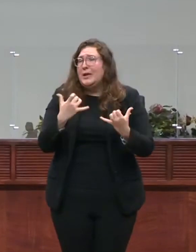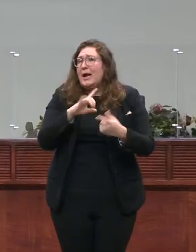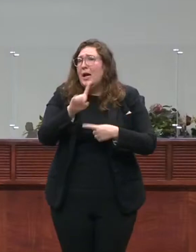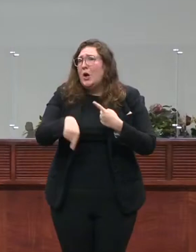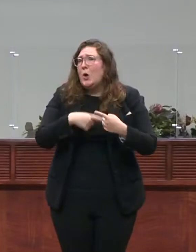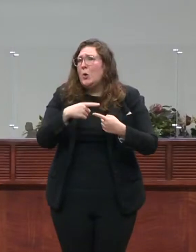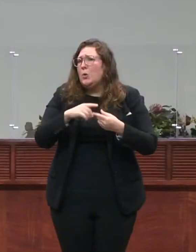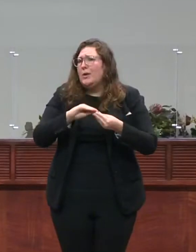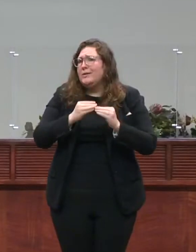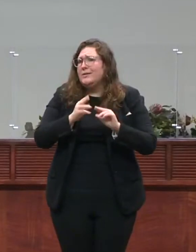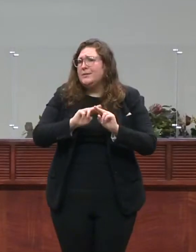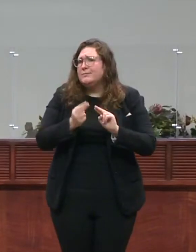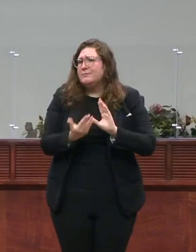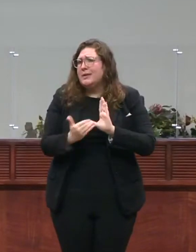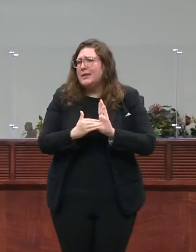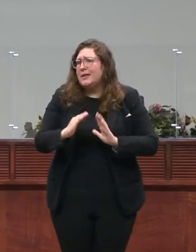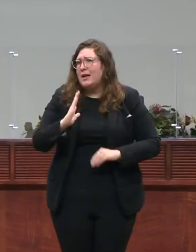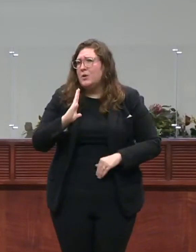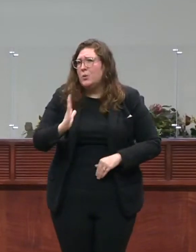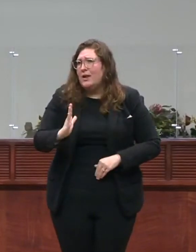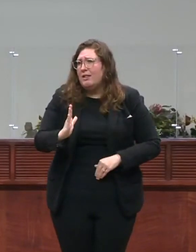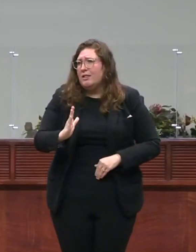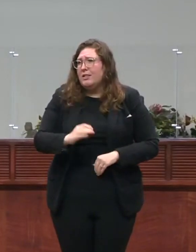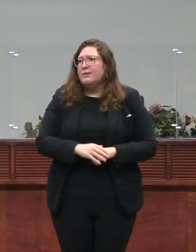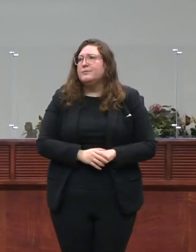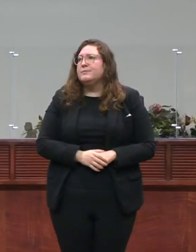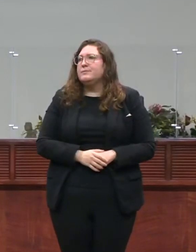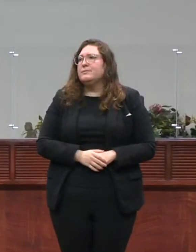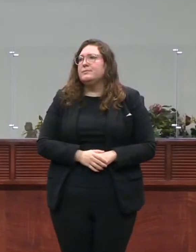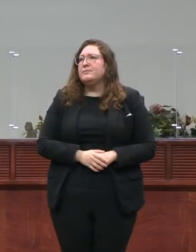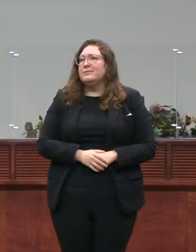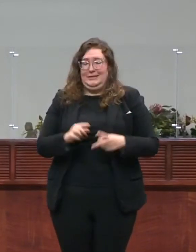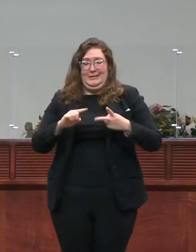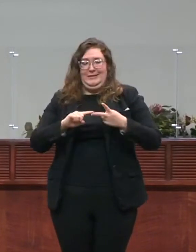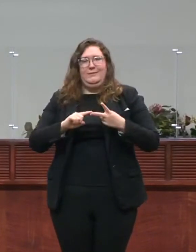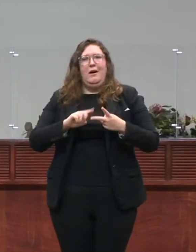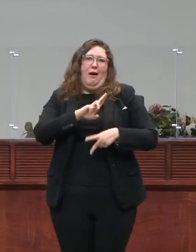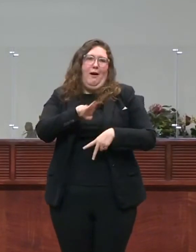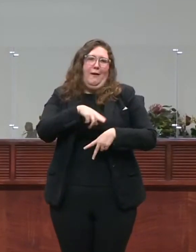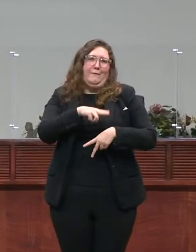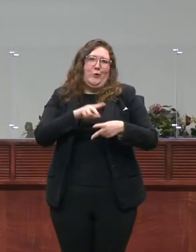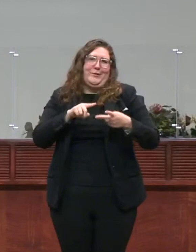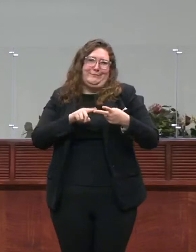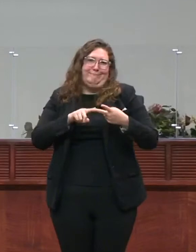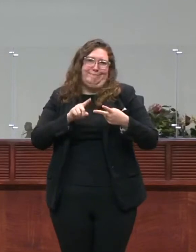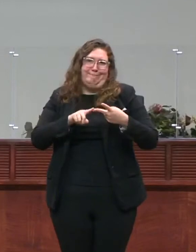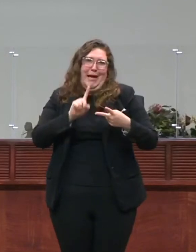a decrease in the number of cases? Keeping with tradition, taking the second one first.